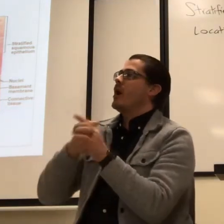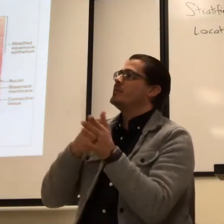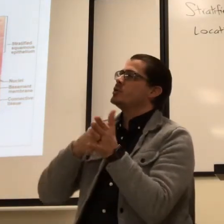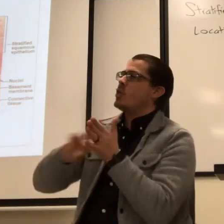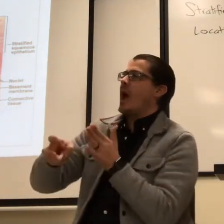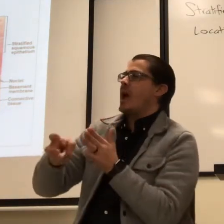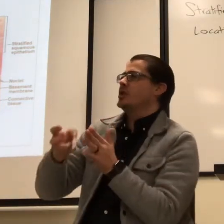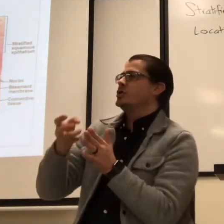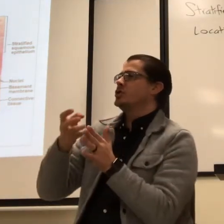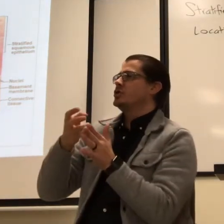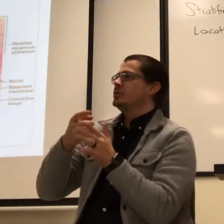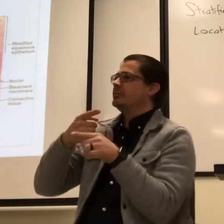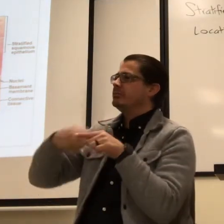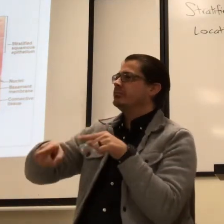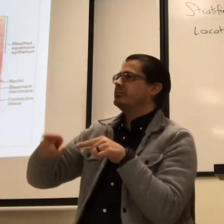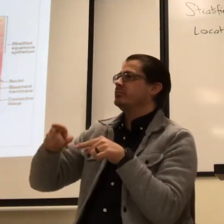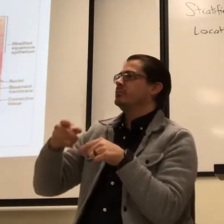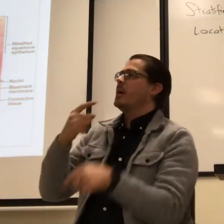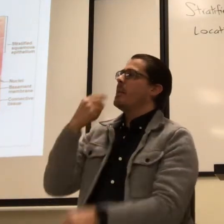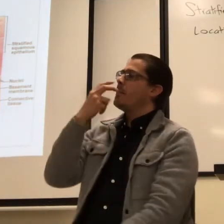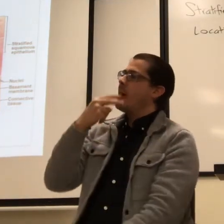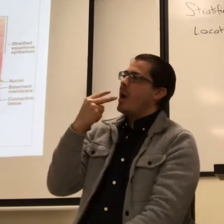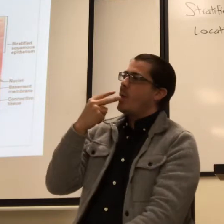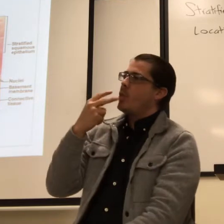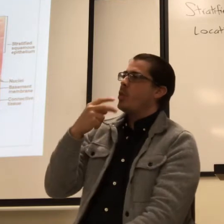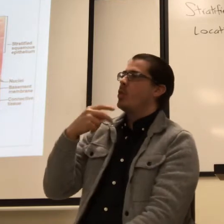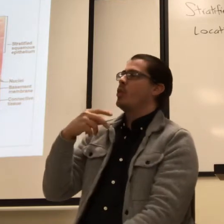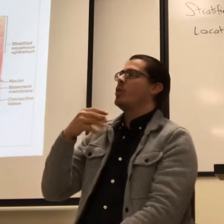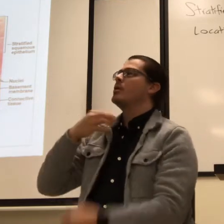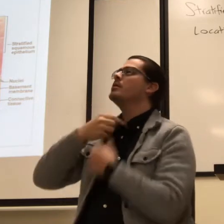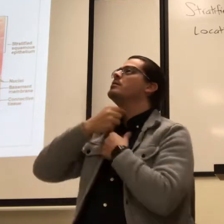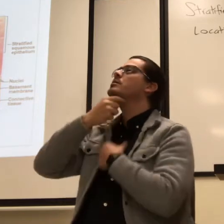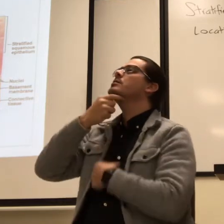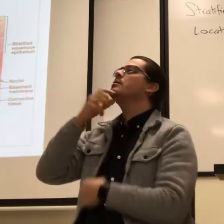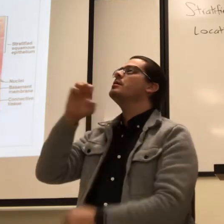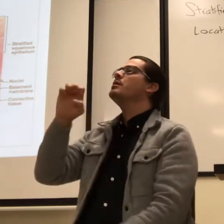Mouth, esophagus.